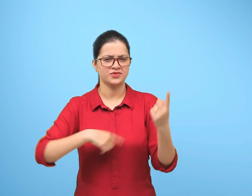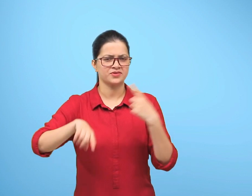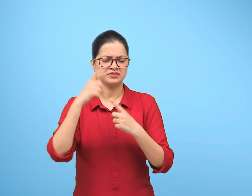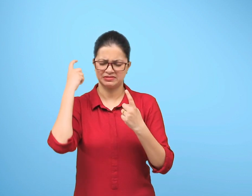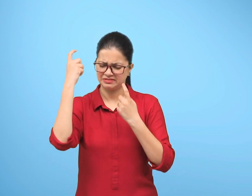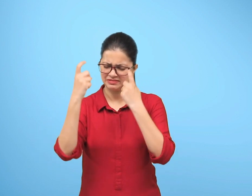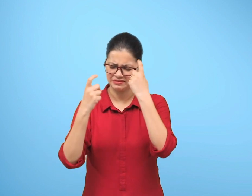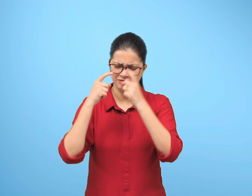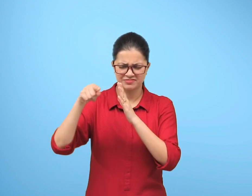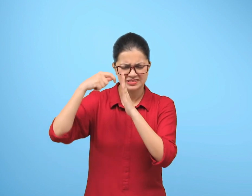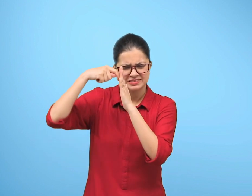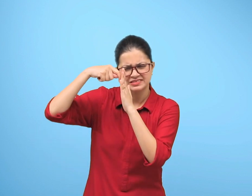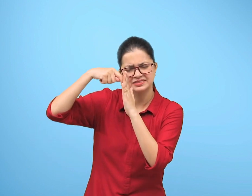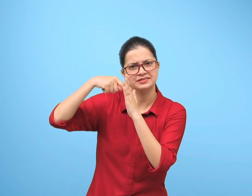Things to think about.